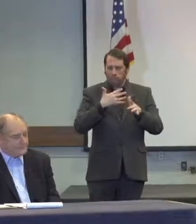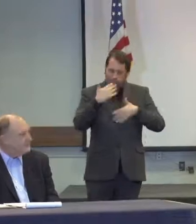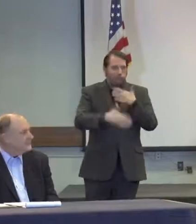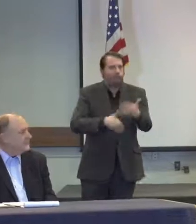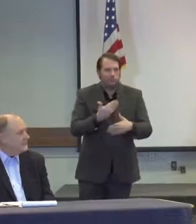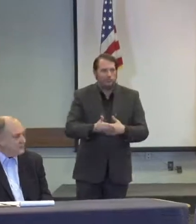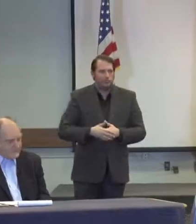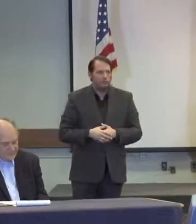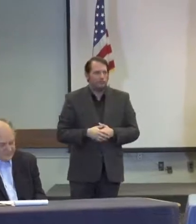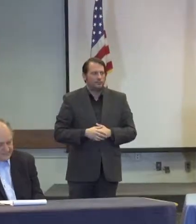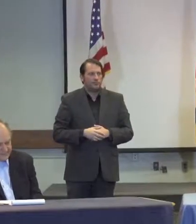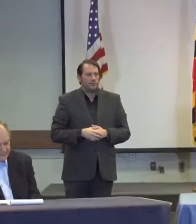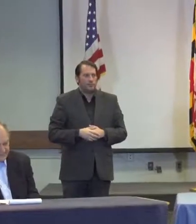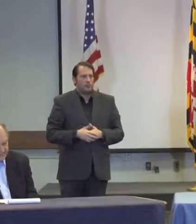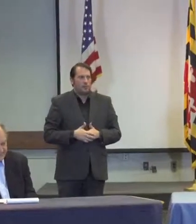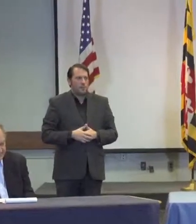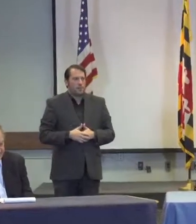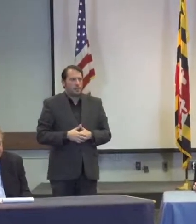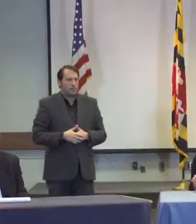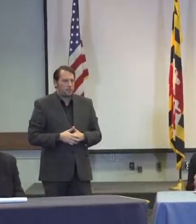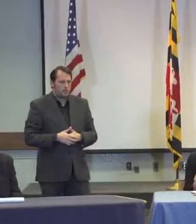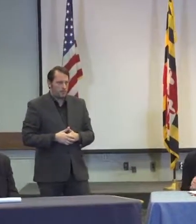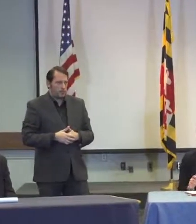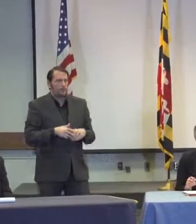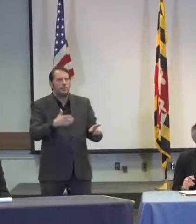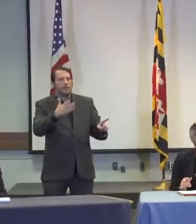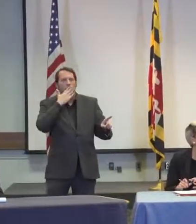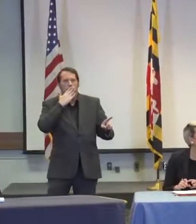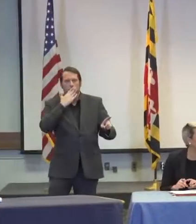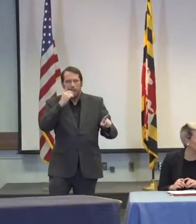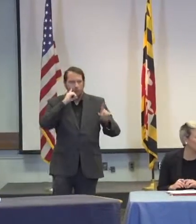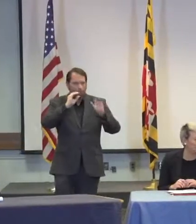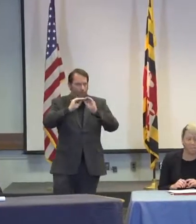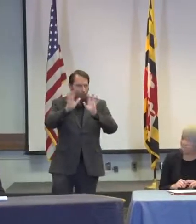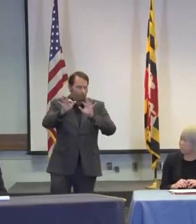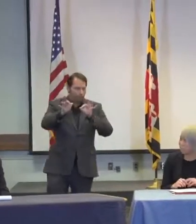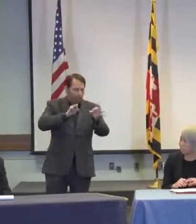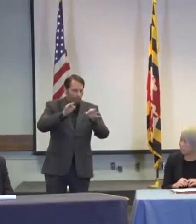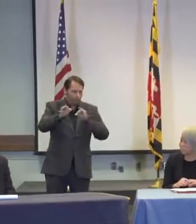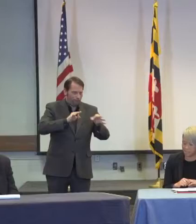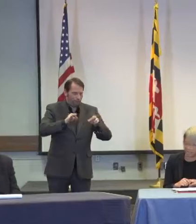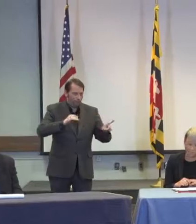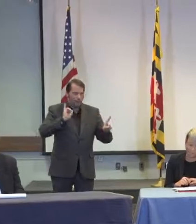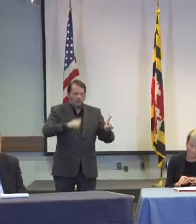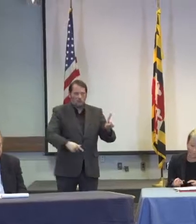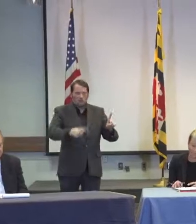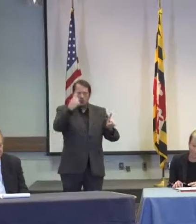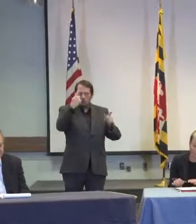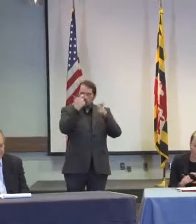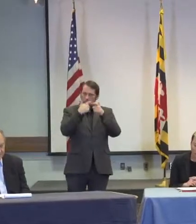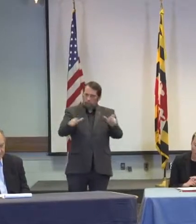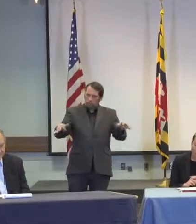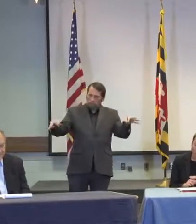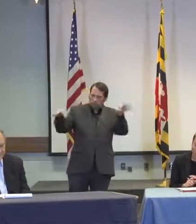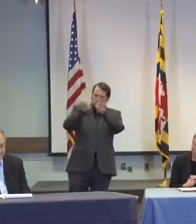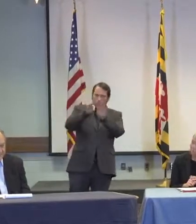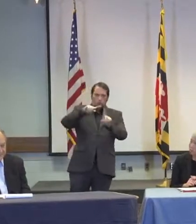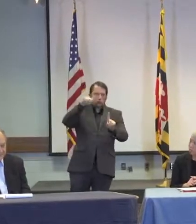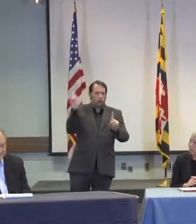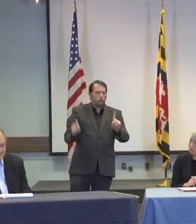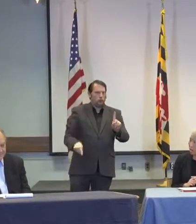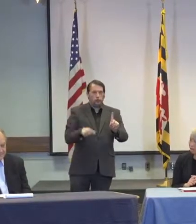to the both of you for clarification on the testing, because that is one of the biggest questions that we've been receiving is around that.